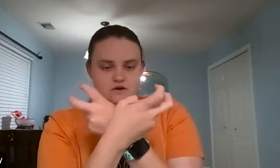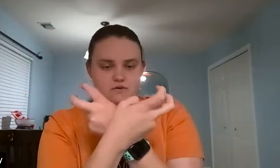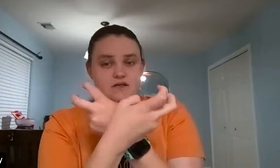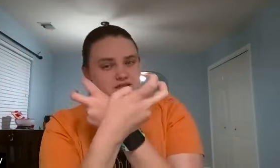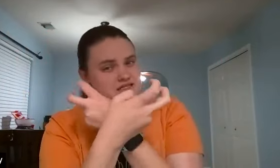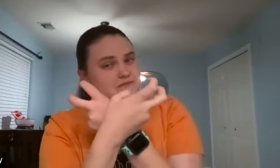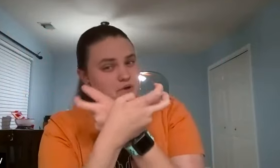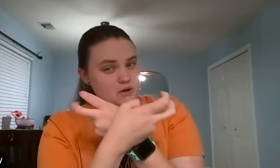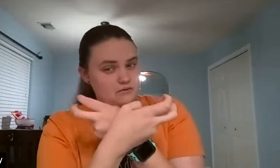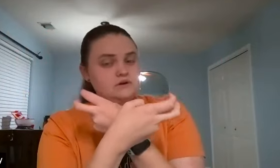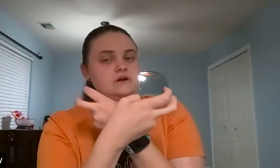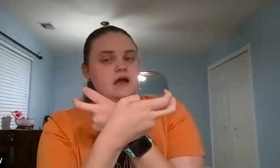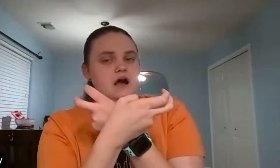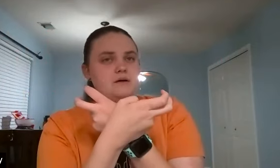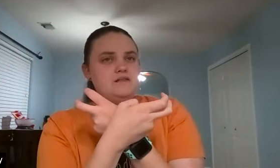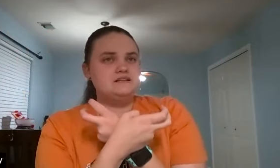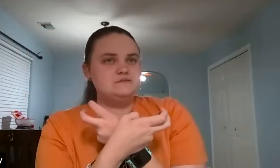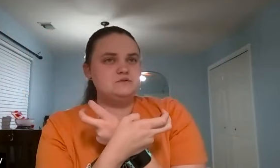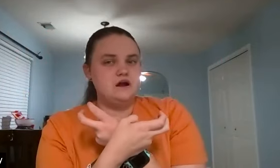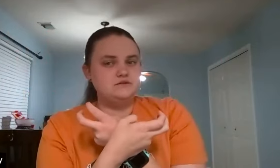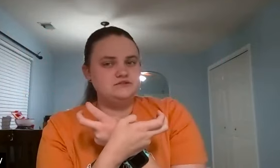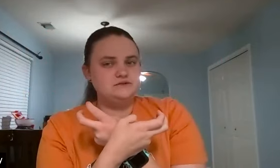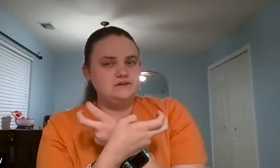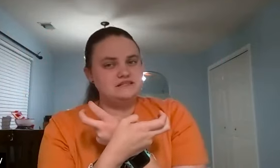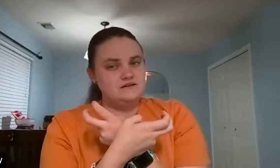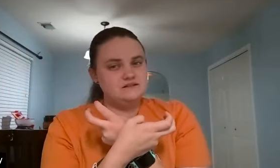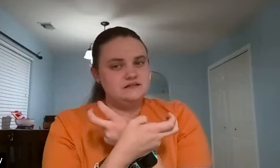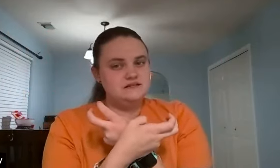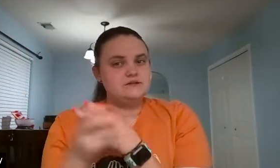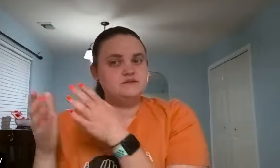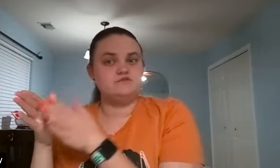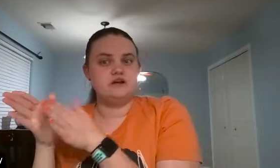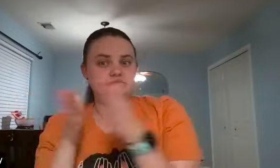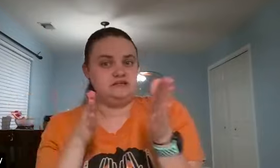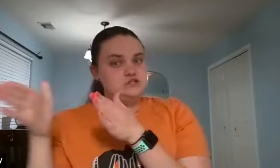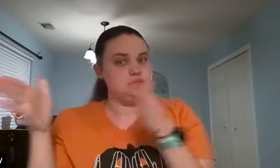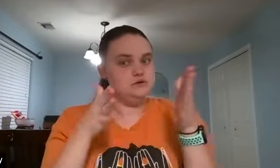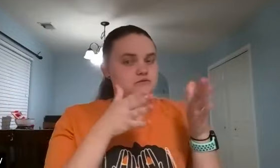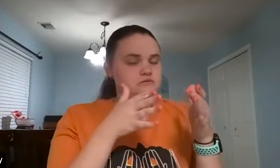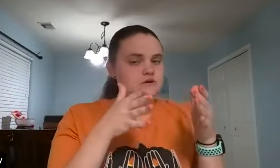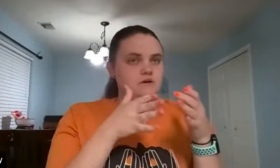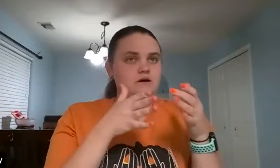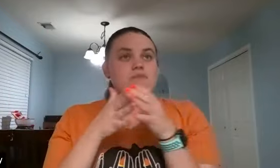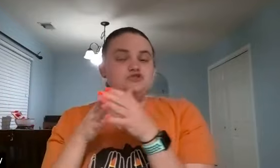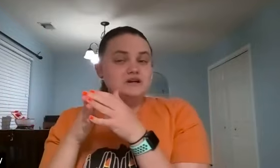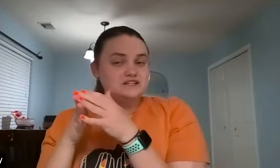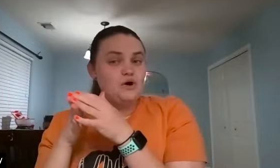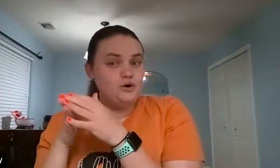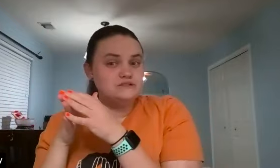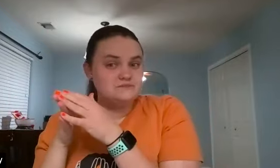So this is bone. A lot of times what I'll do for like skeleton, especially if I'm trying to be I was trying to do a whole subject